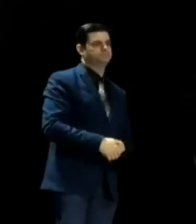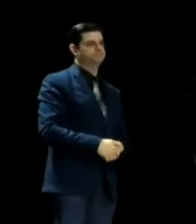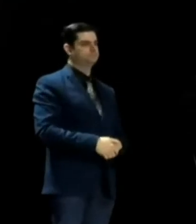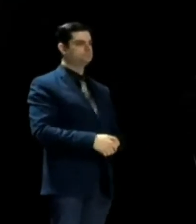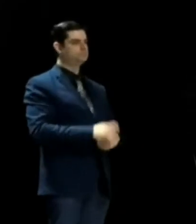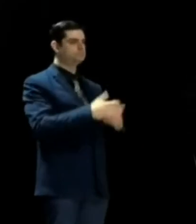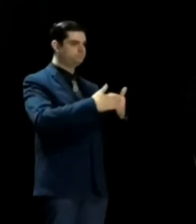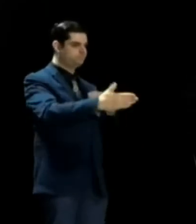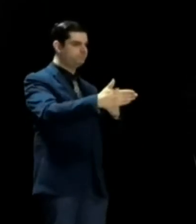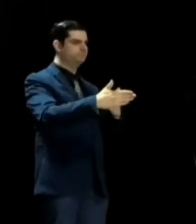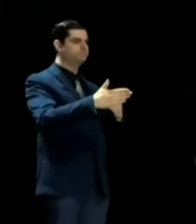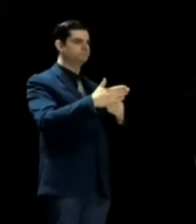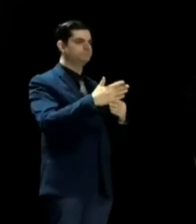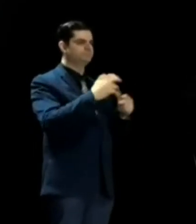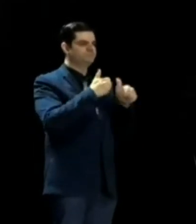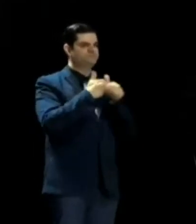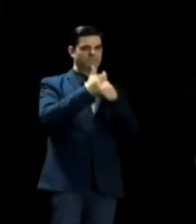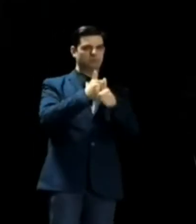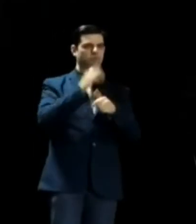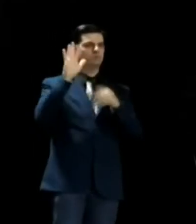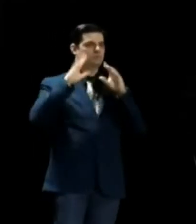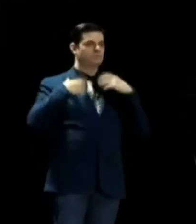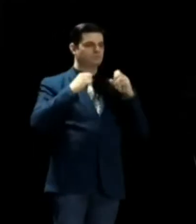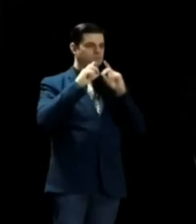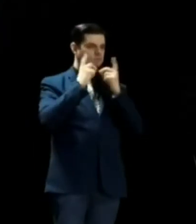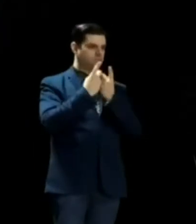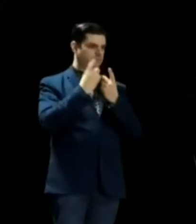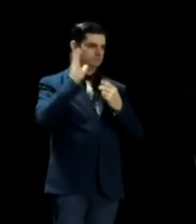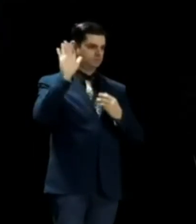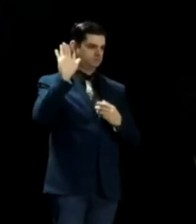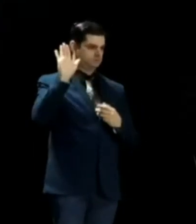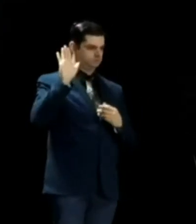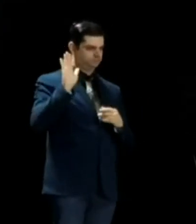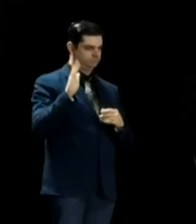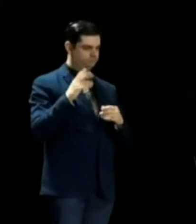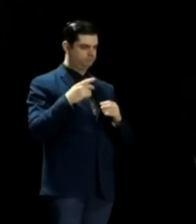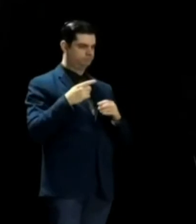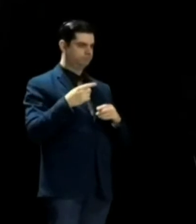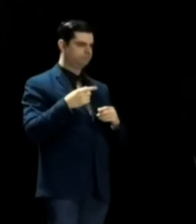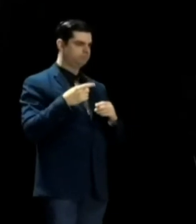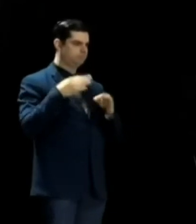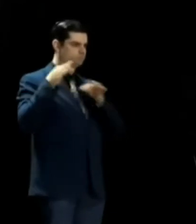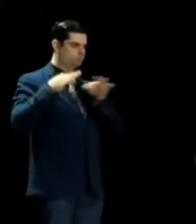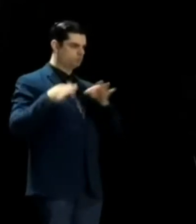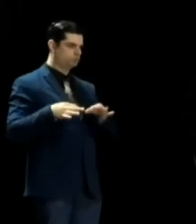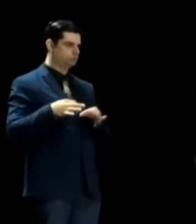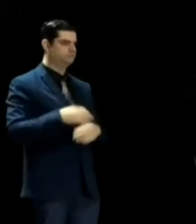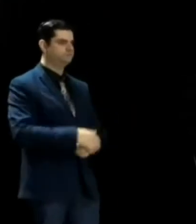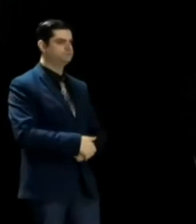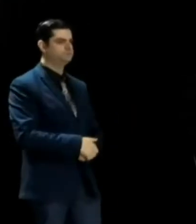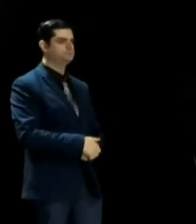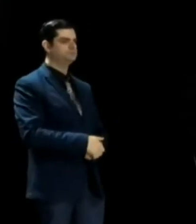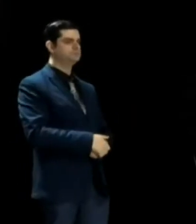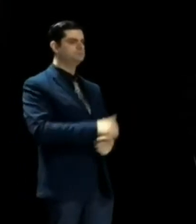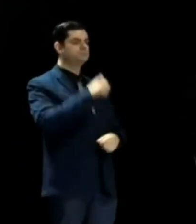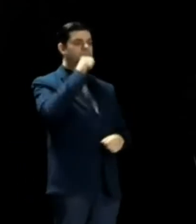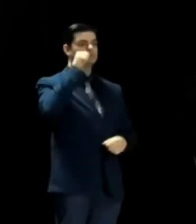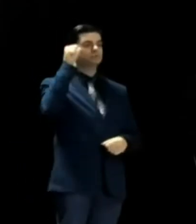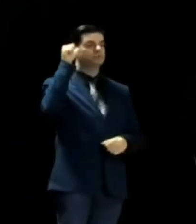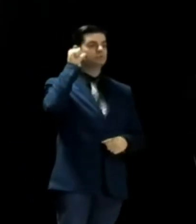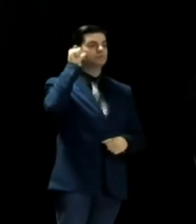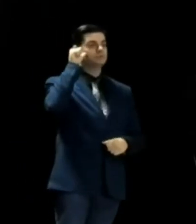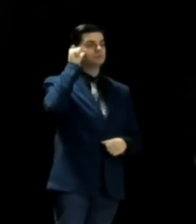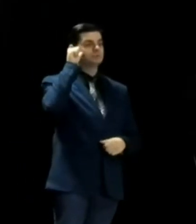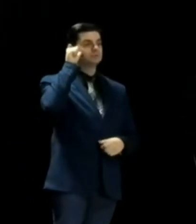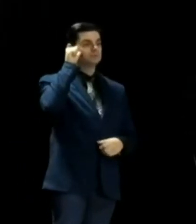7.8% of those tested are positive. Yesterday we announced the priority testing for our nursing home personnel at the Walmart testing